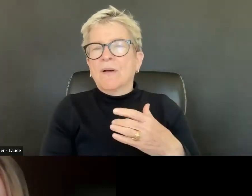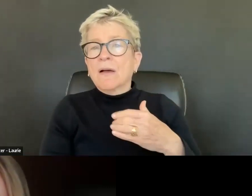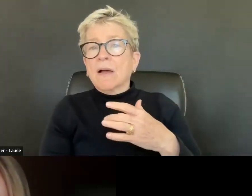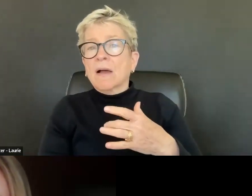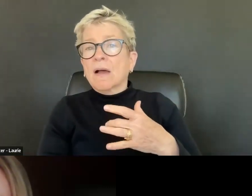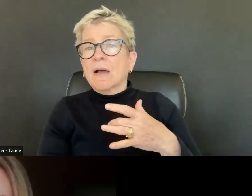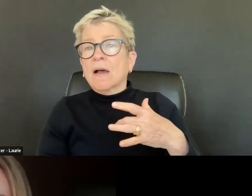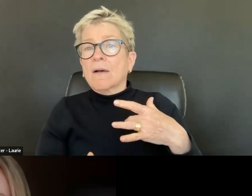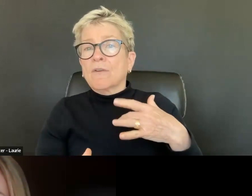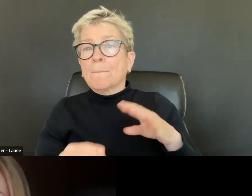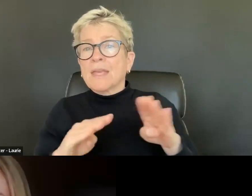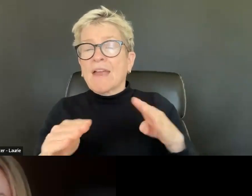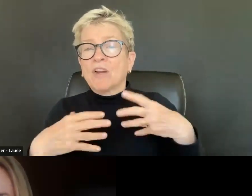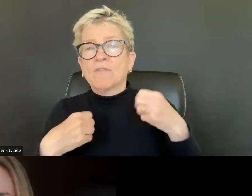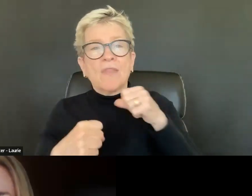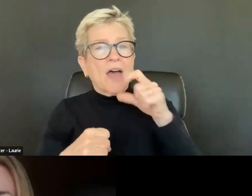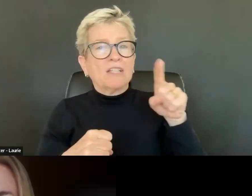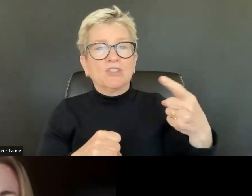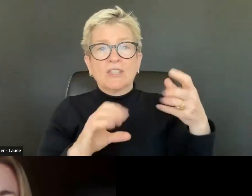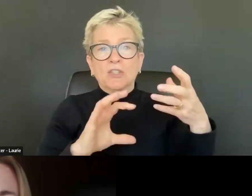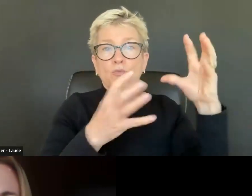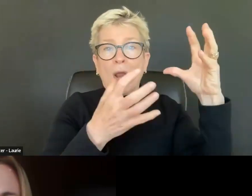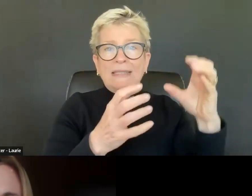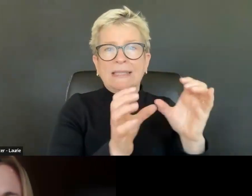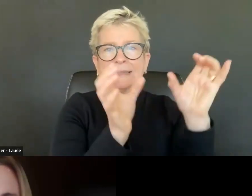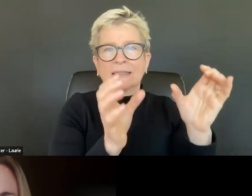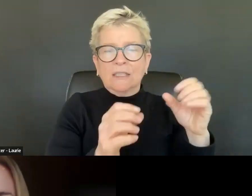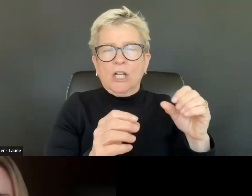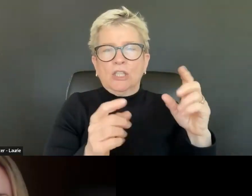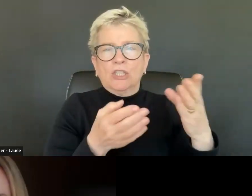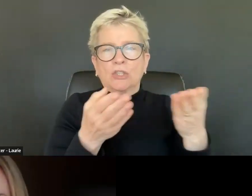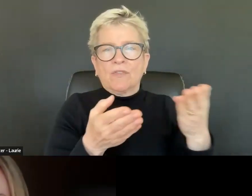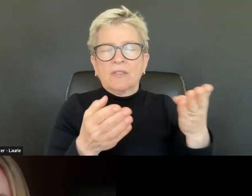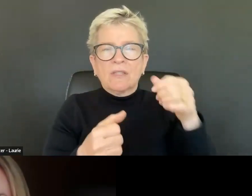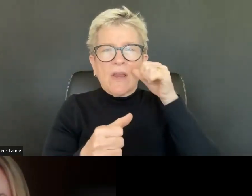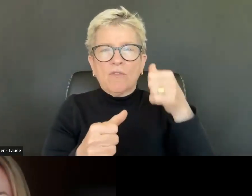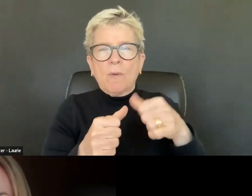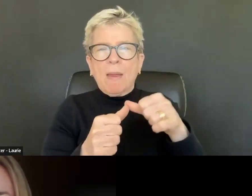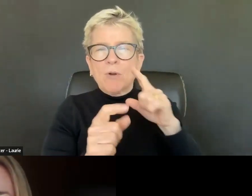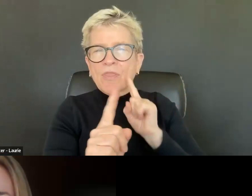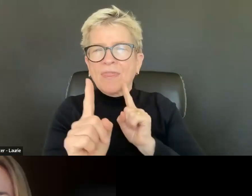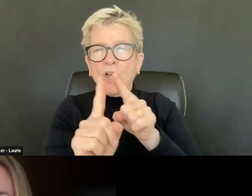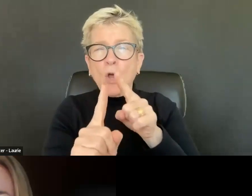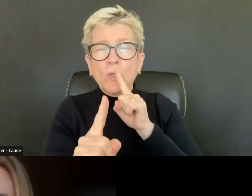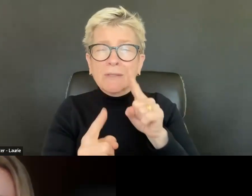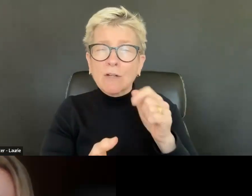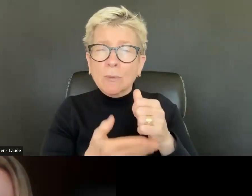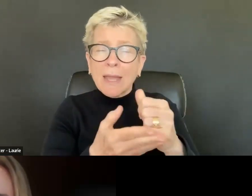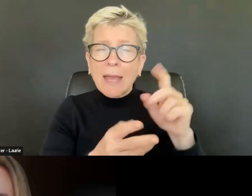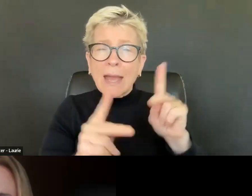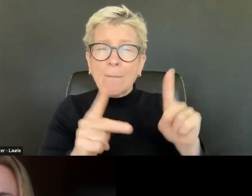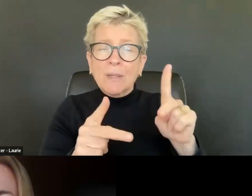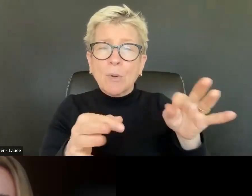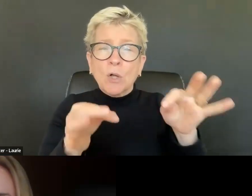crisis services. We want to always try to remember that the goal is to actually help people